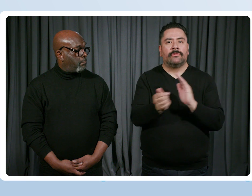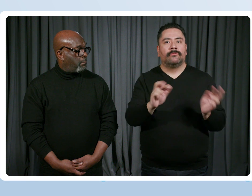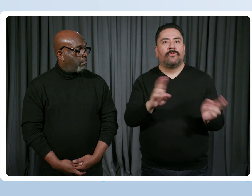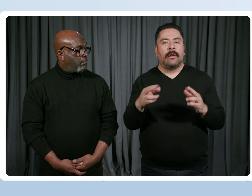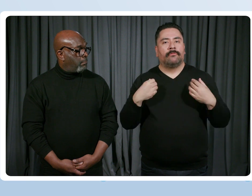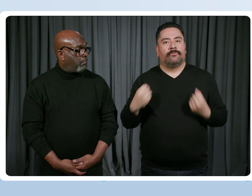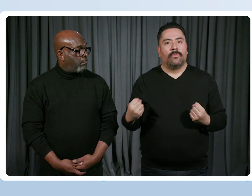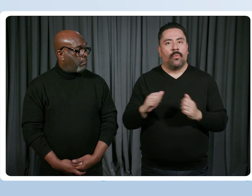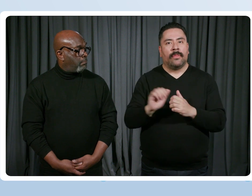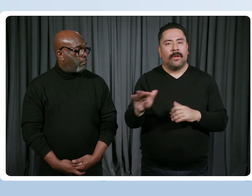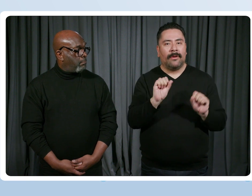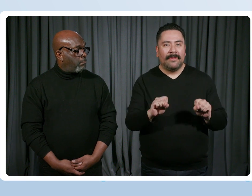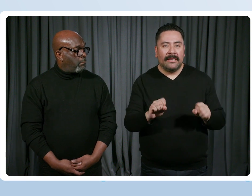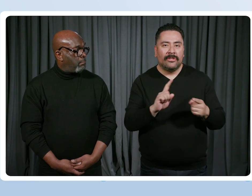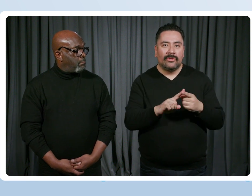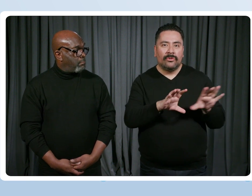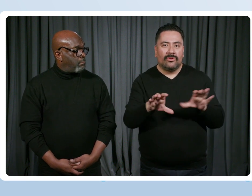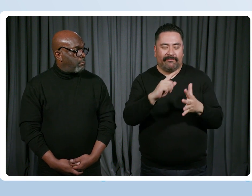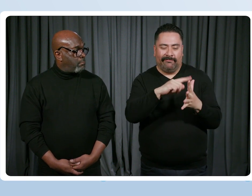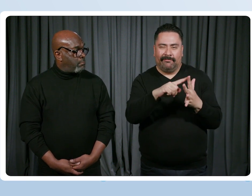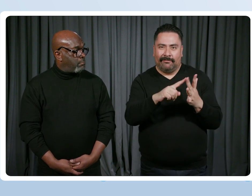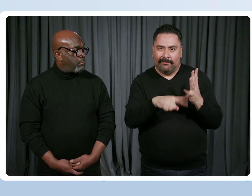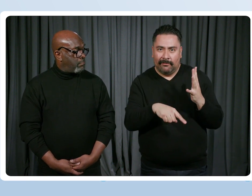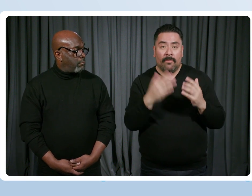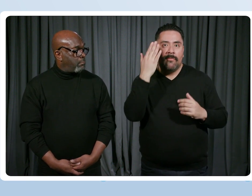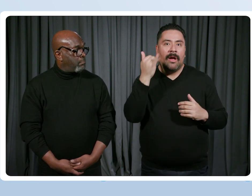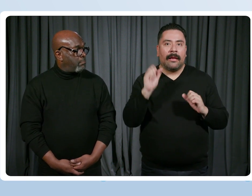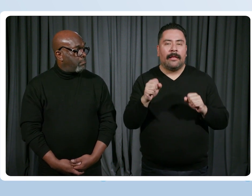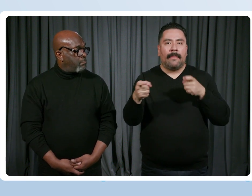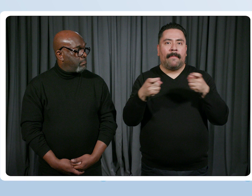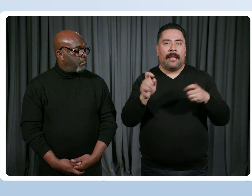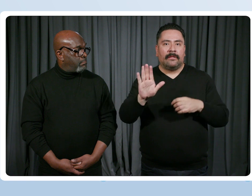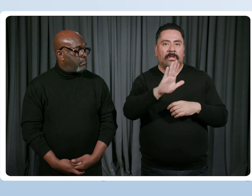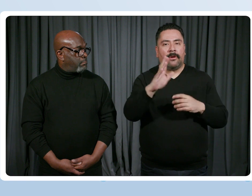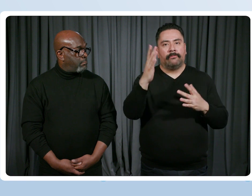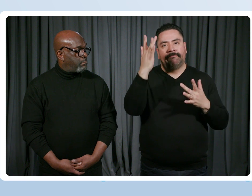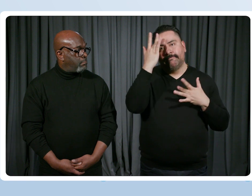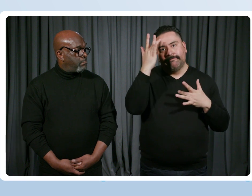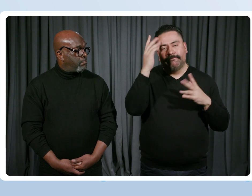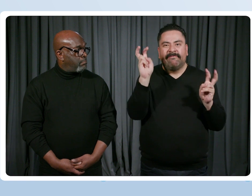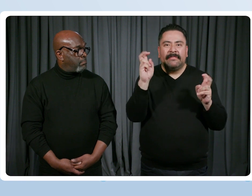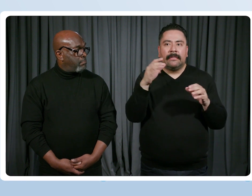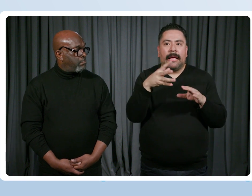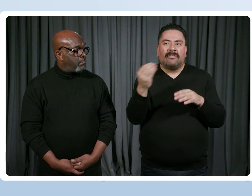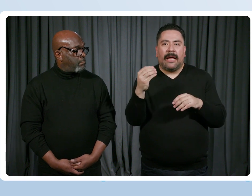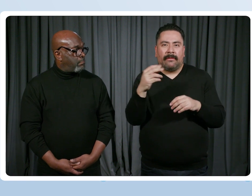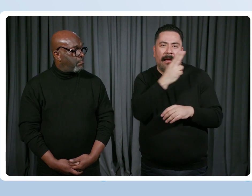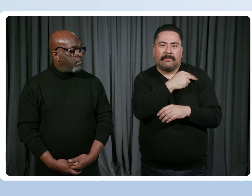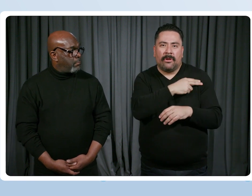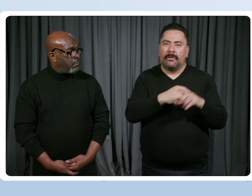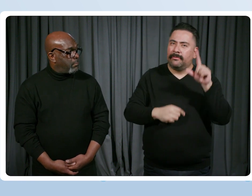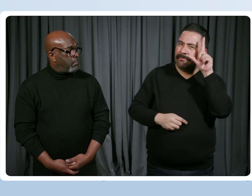some confidence in their ability to do those things so that they could manage their illness outside the hospital. And I don't know if we've